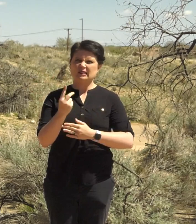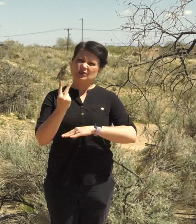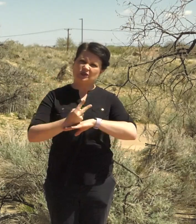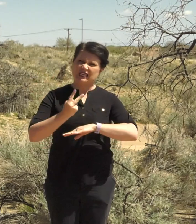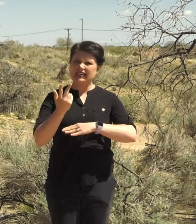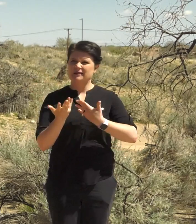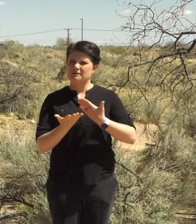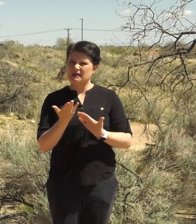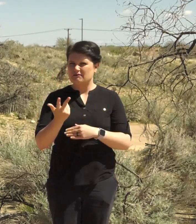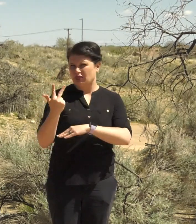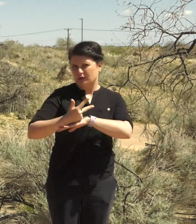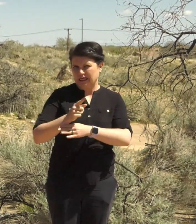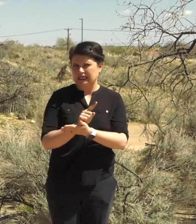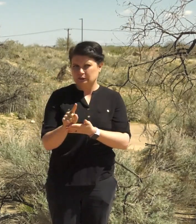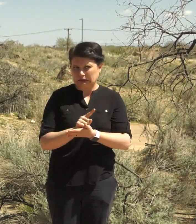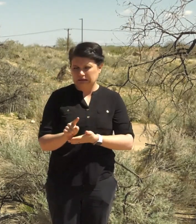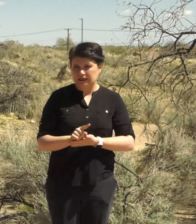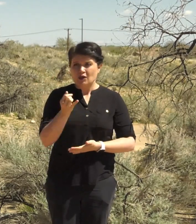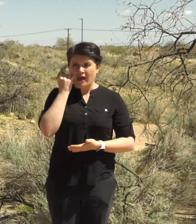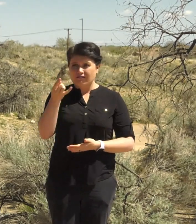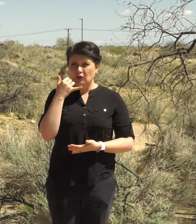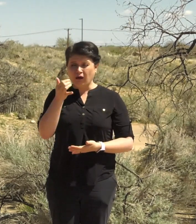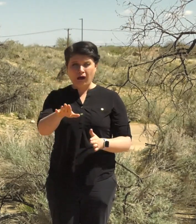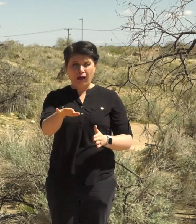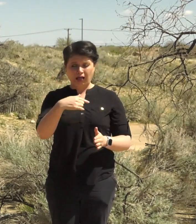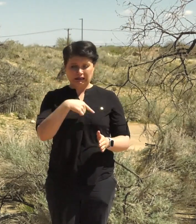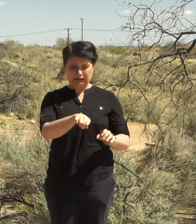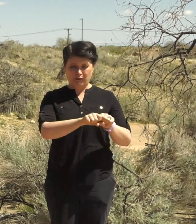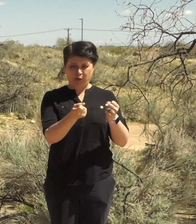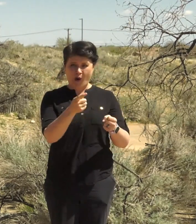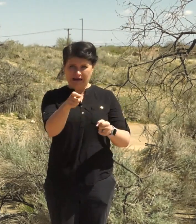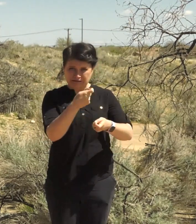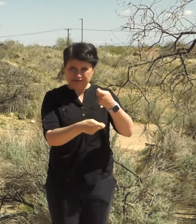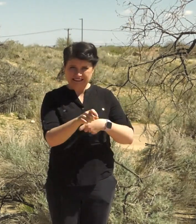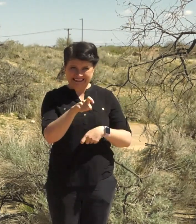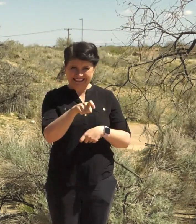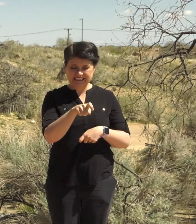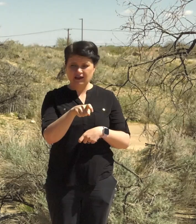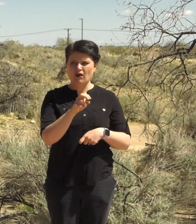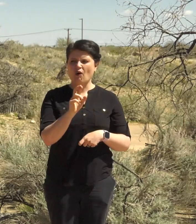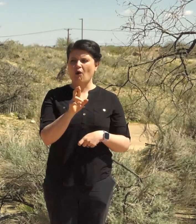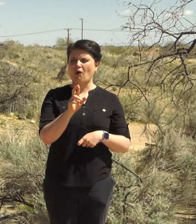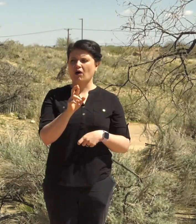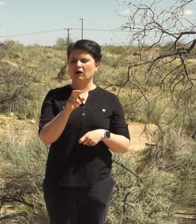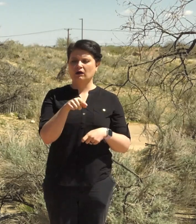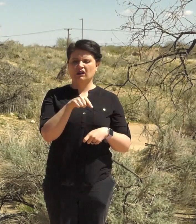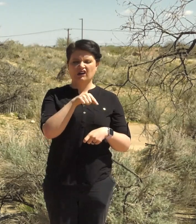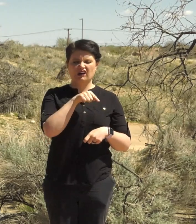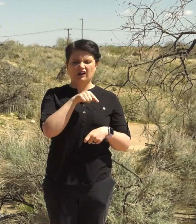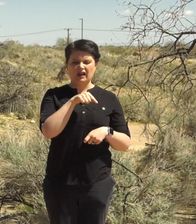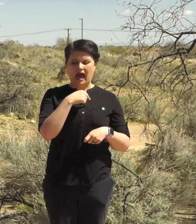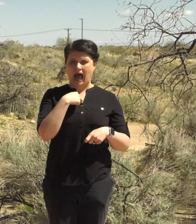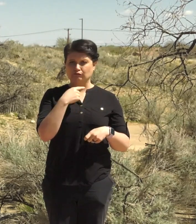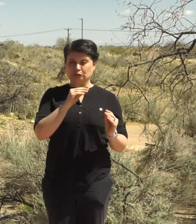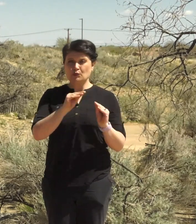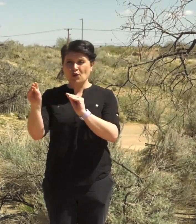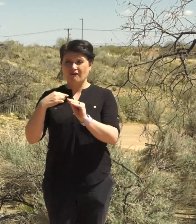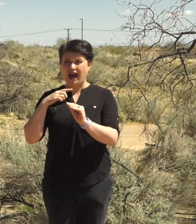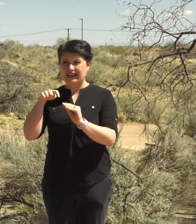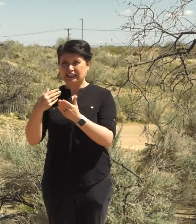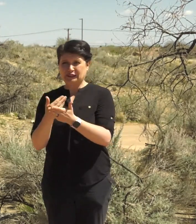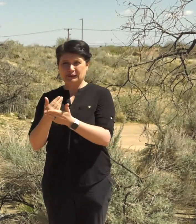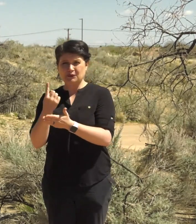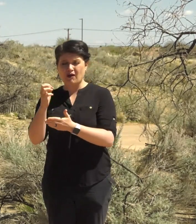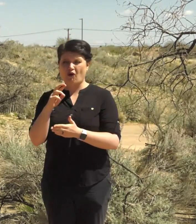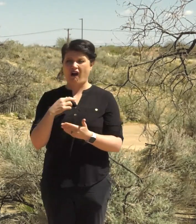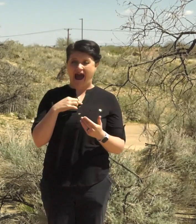3 days a week. So if you're calling because you need a cart replacement or you need to get a new cart or you've moved, it will get